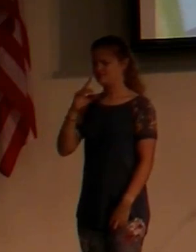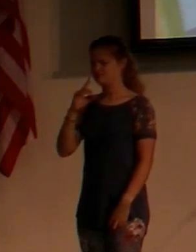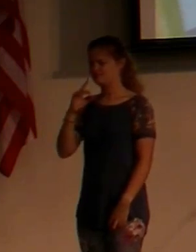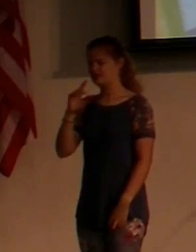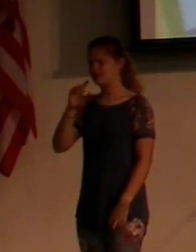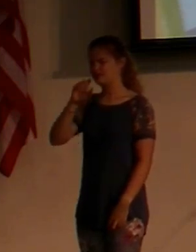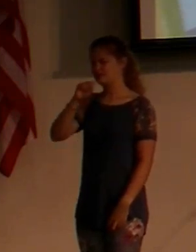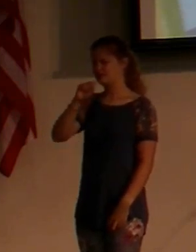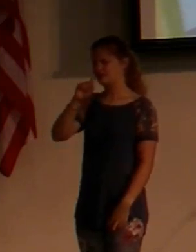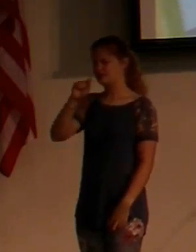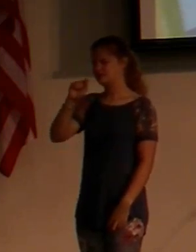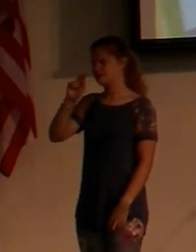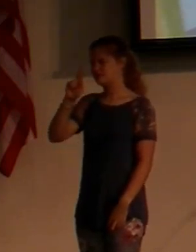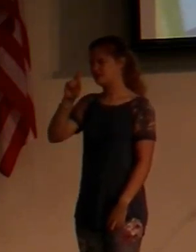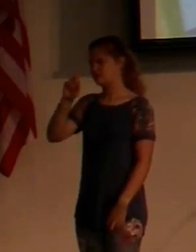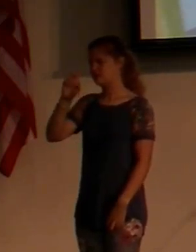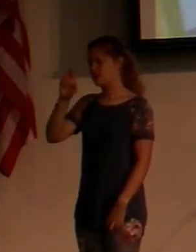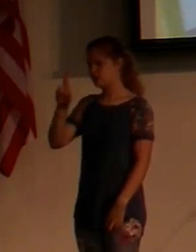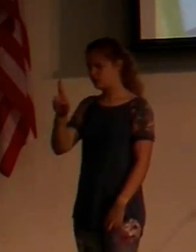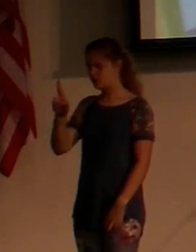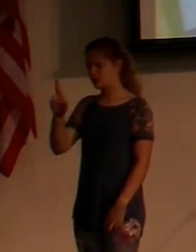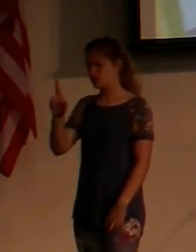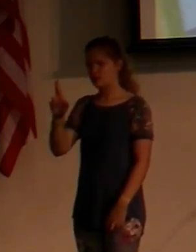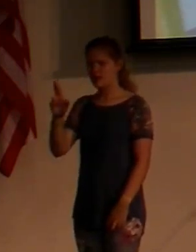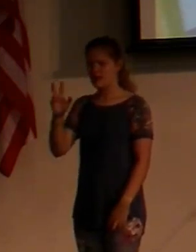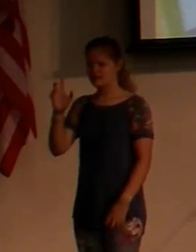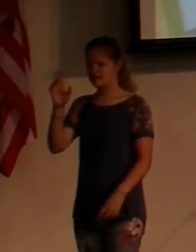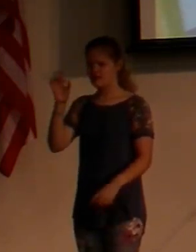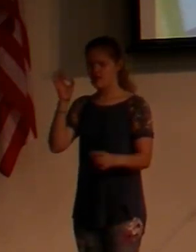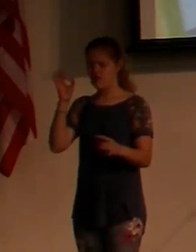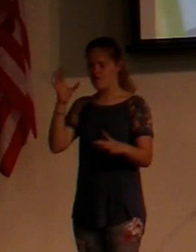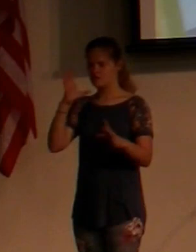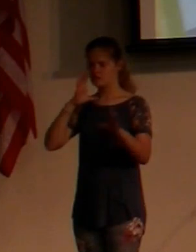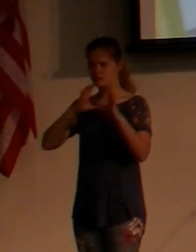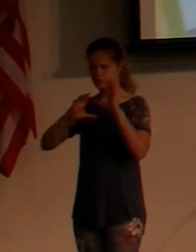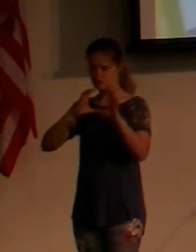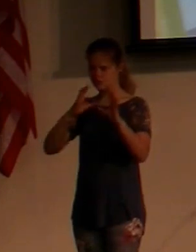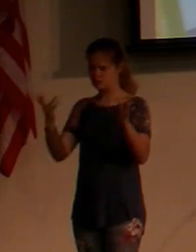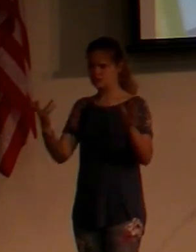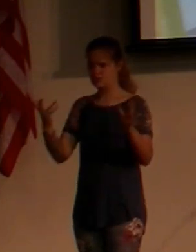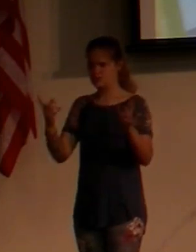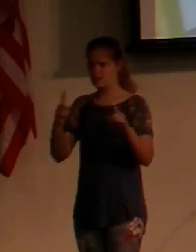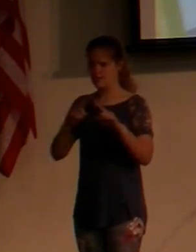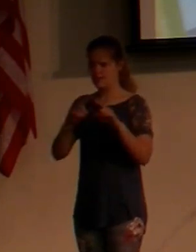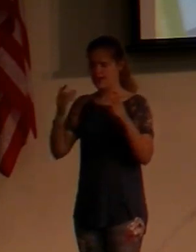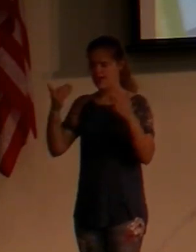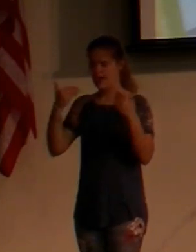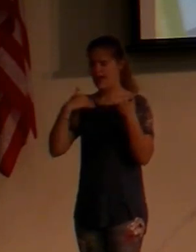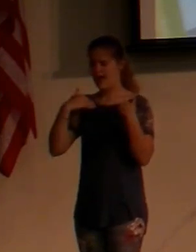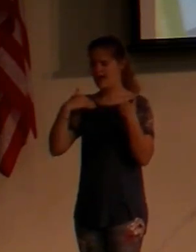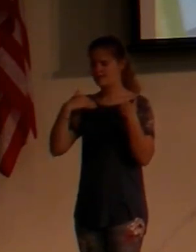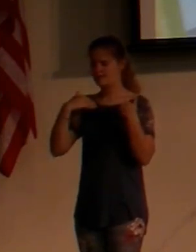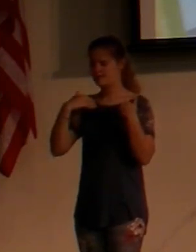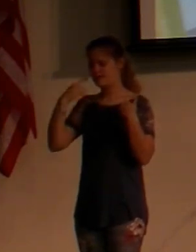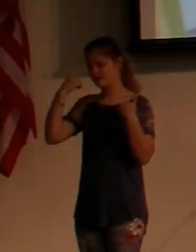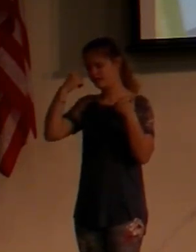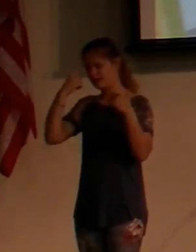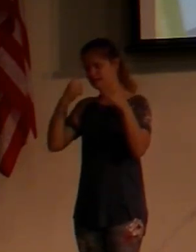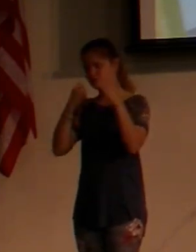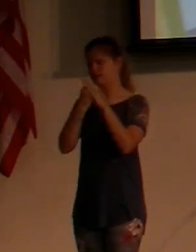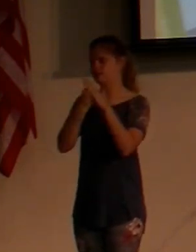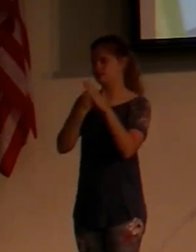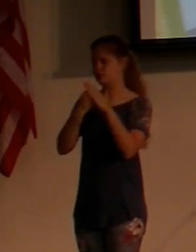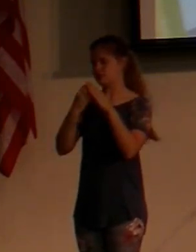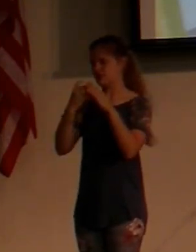time communicating. But during that process, he ended up having a seizure, a very bad seizure, where he was totally unconscious,